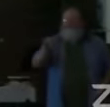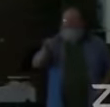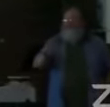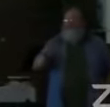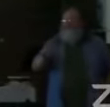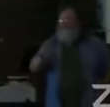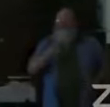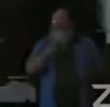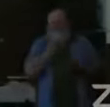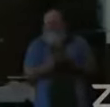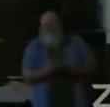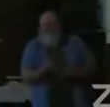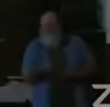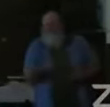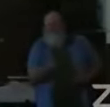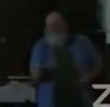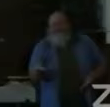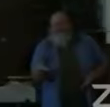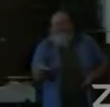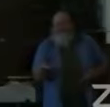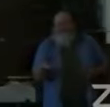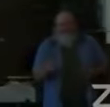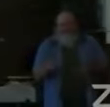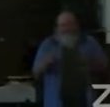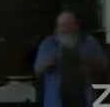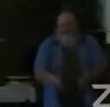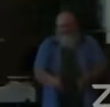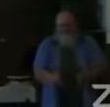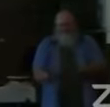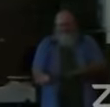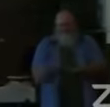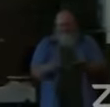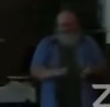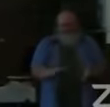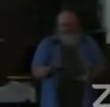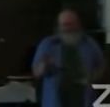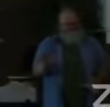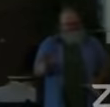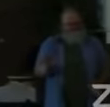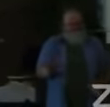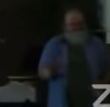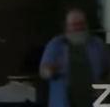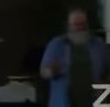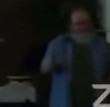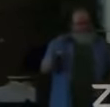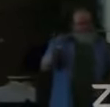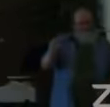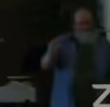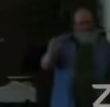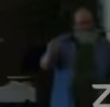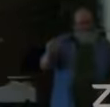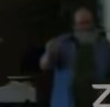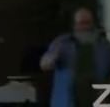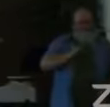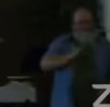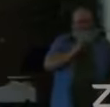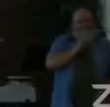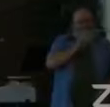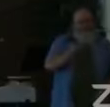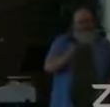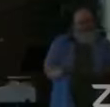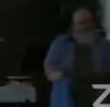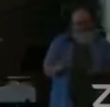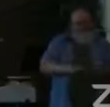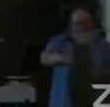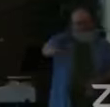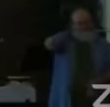might be willing to die for you. But in general, people, as you go through life, people aren't offering up themselves for you. You know what I'm